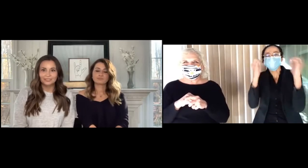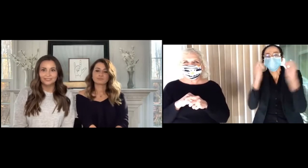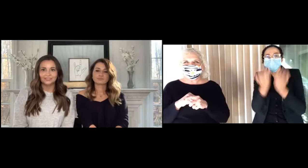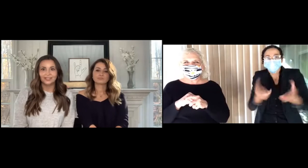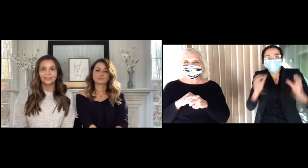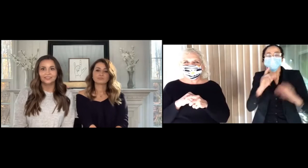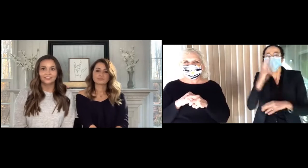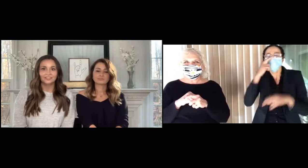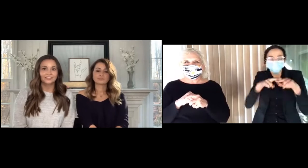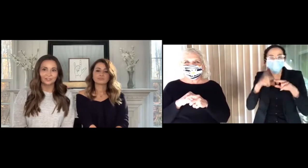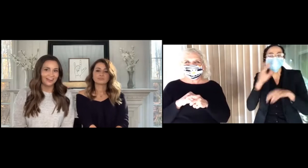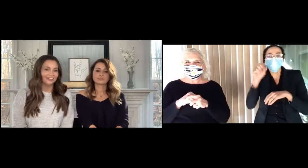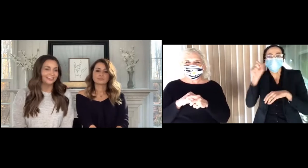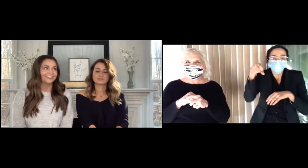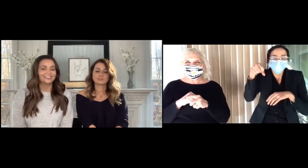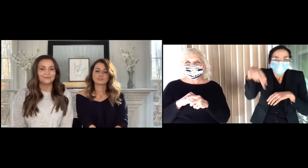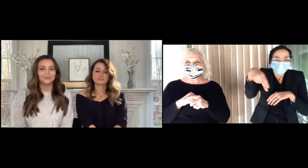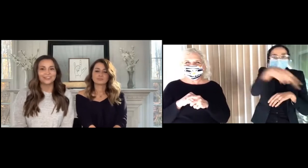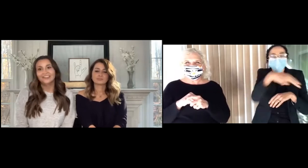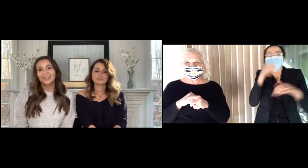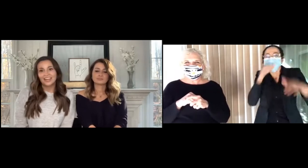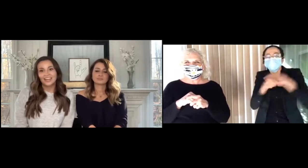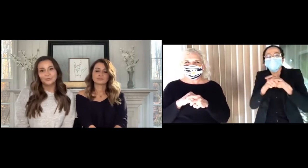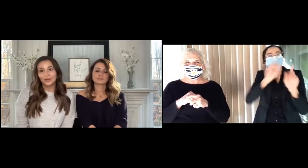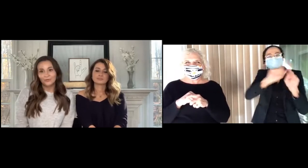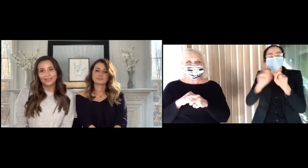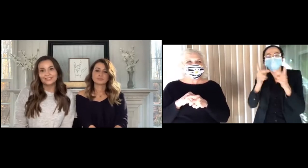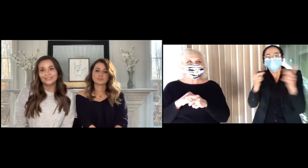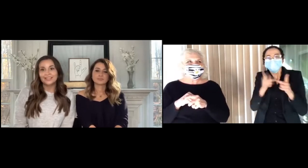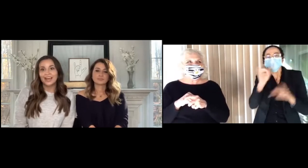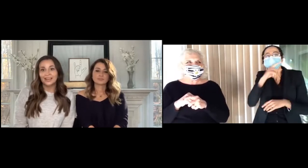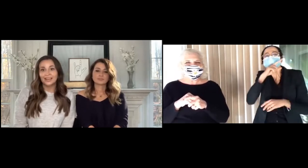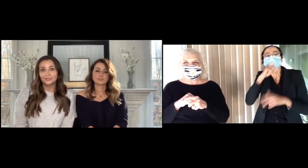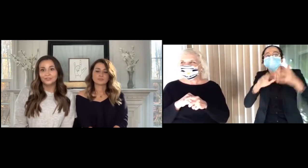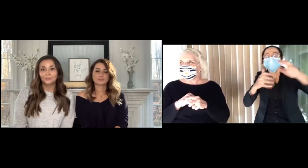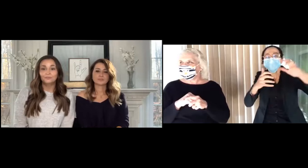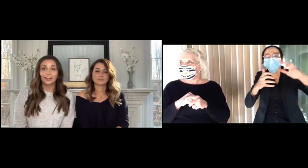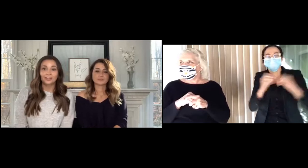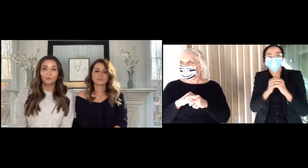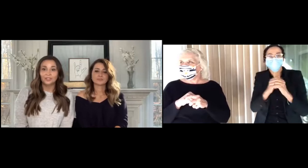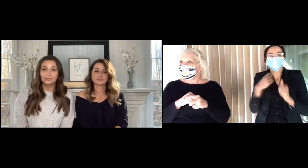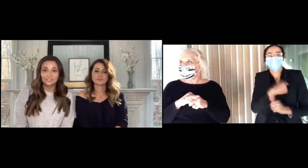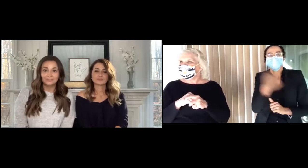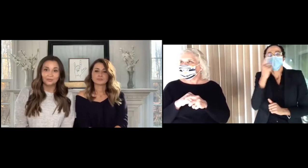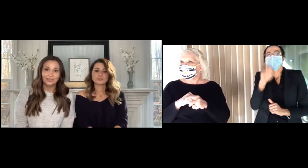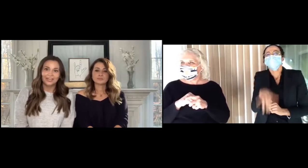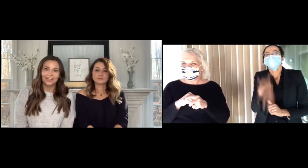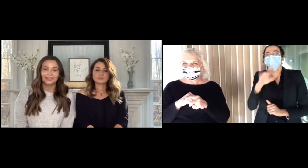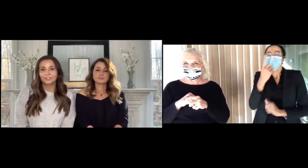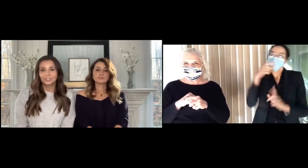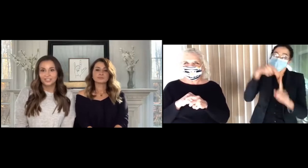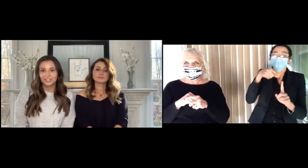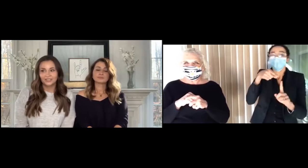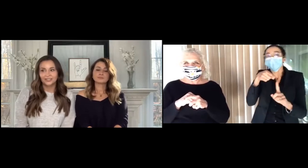random places like the dryer or something. And we always had to find the one specific big egg